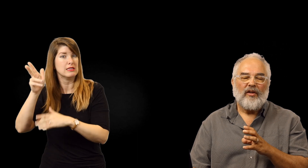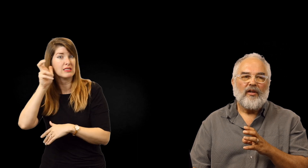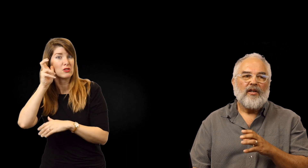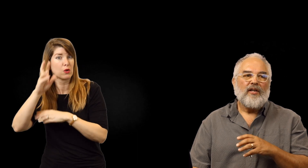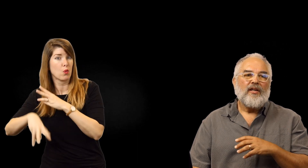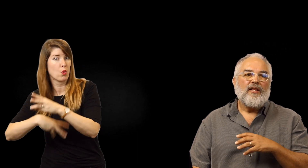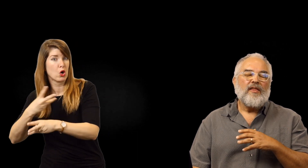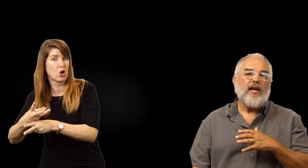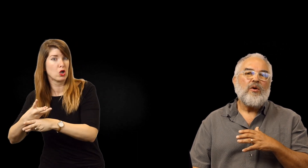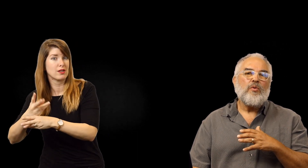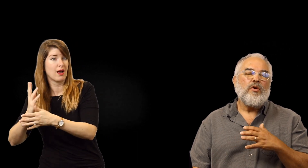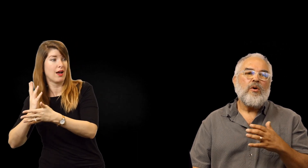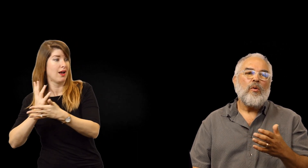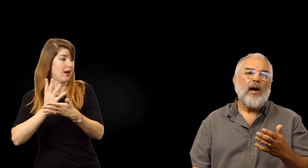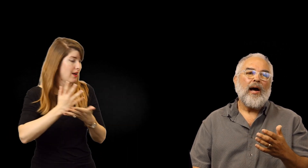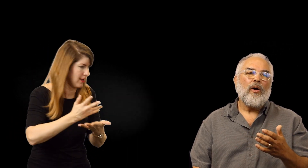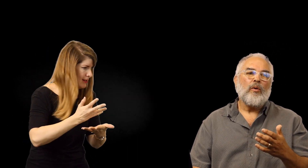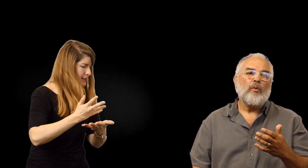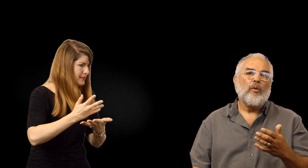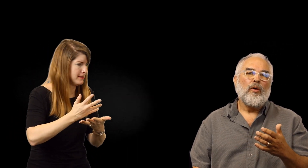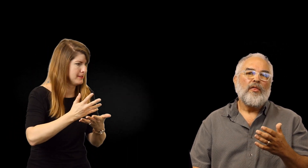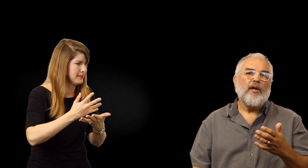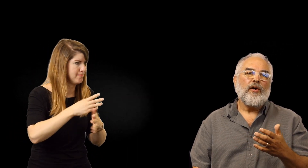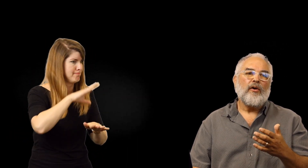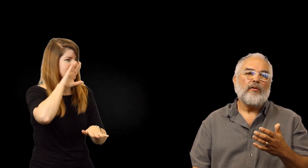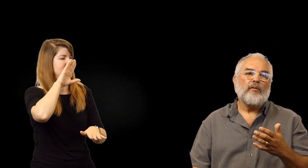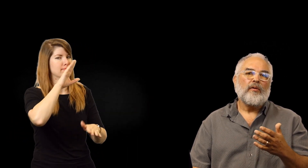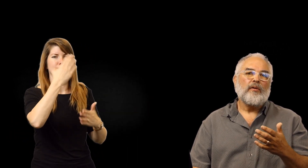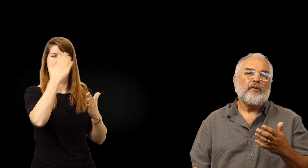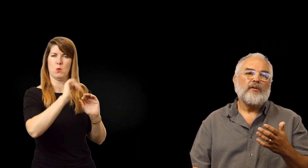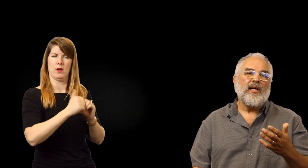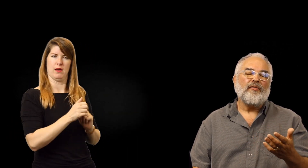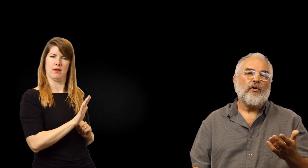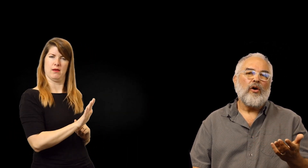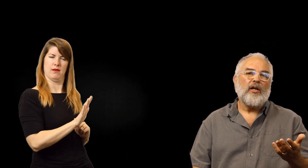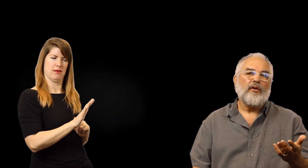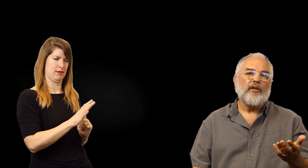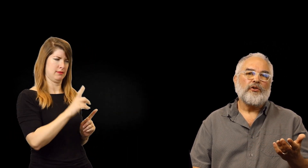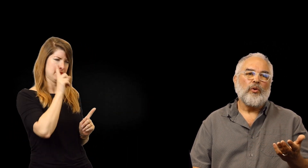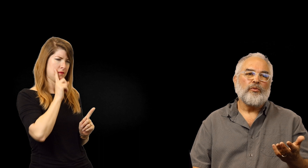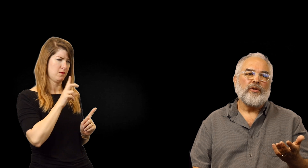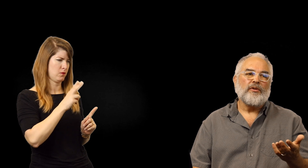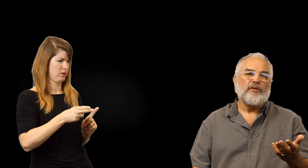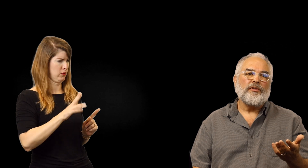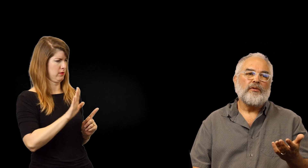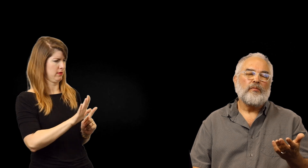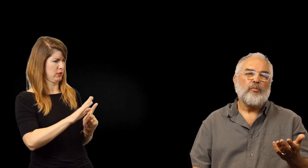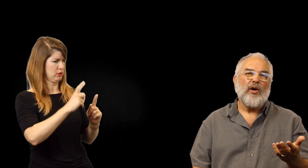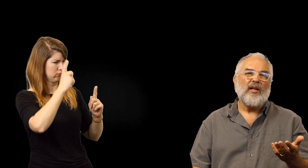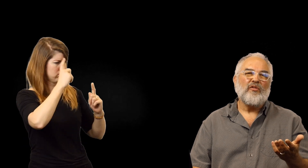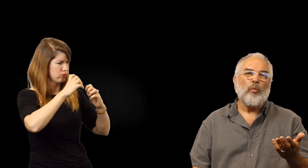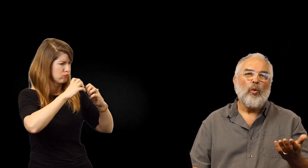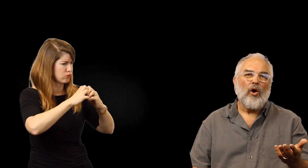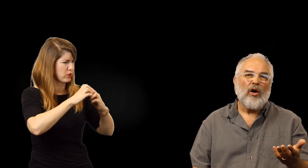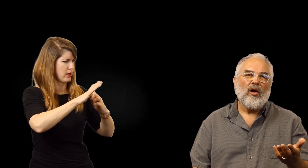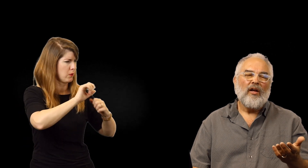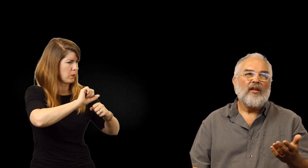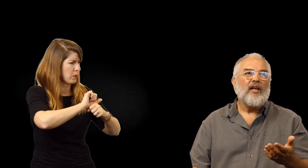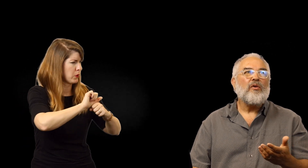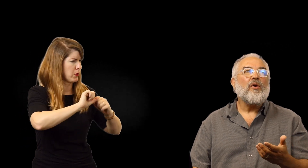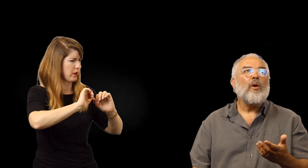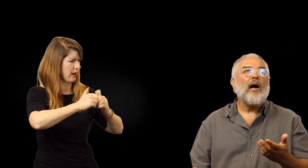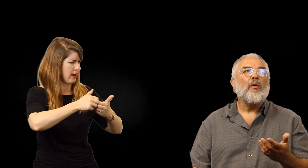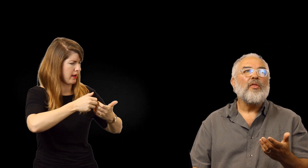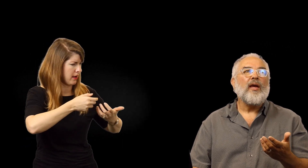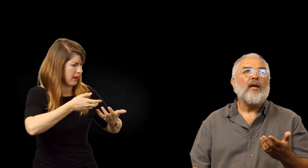world. They don't know how their deaf and hard of hearing children's brains work.